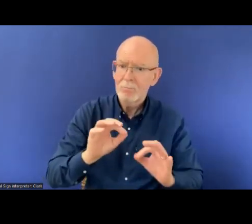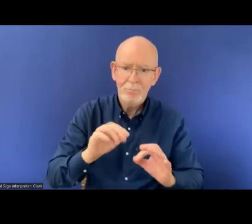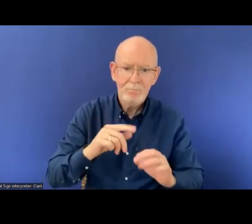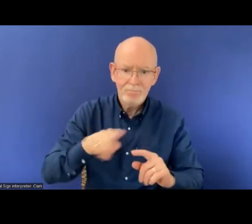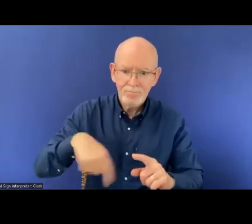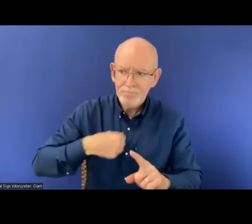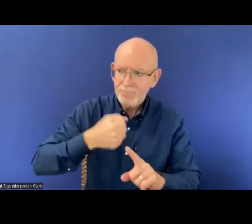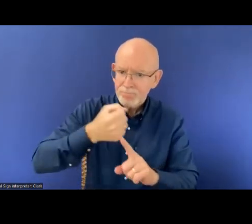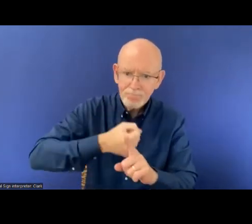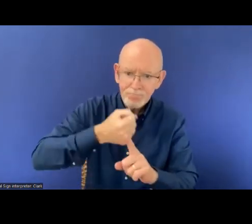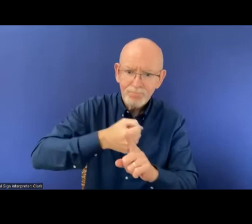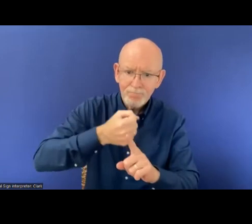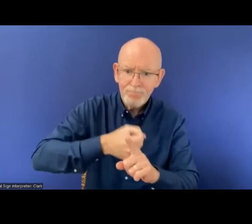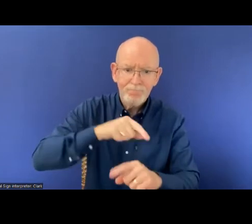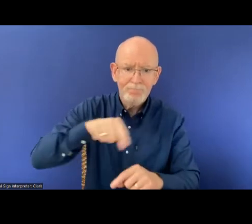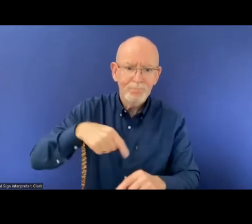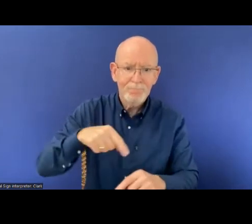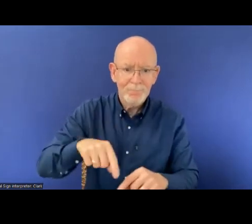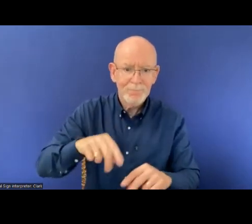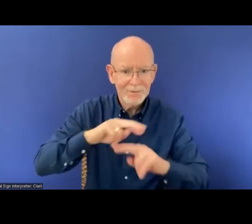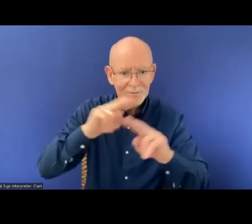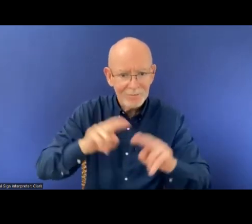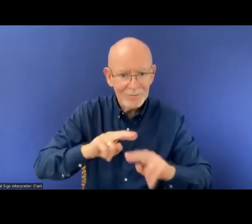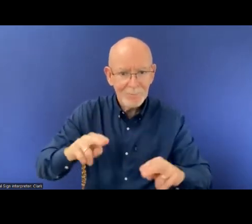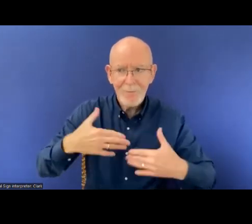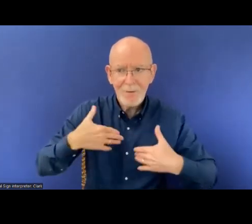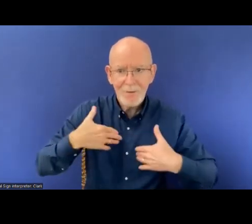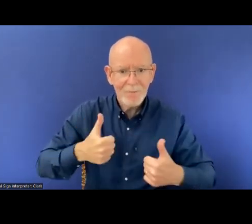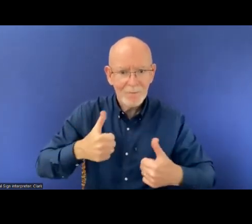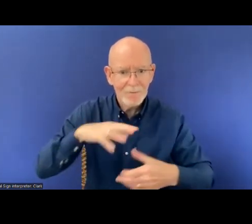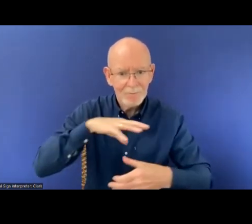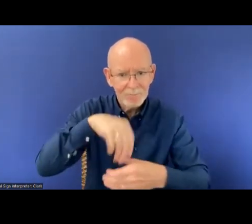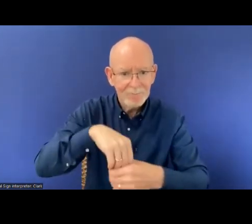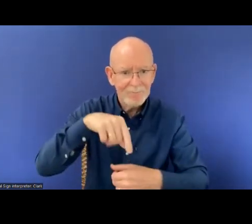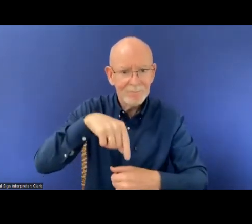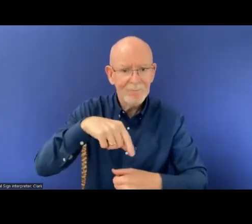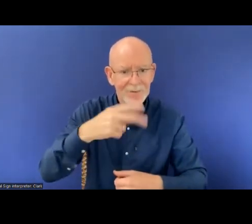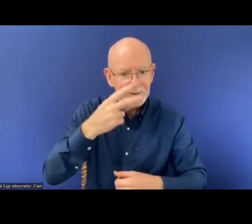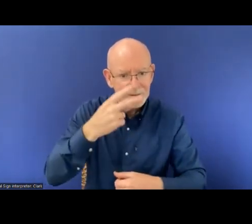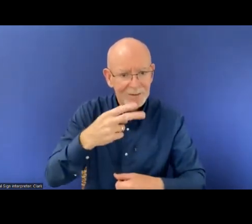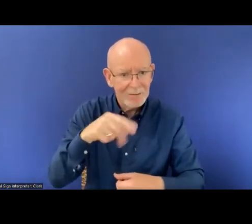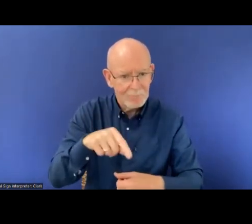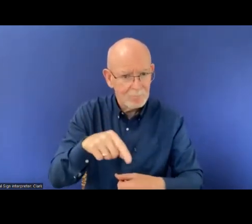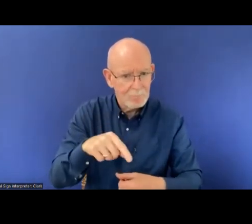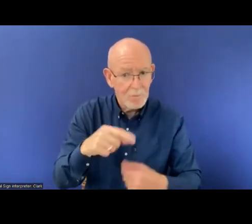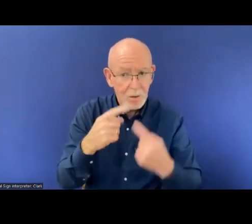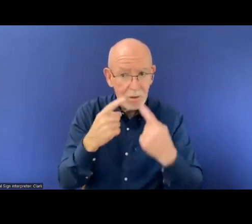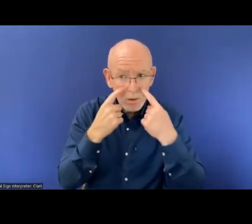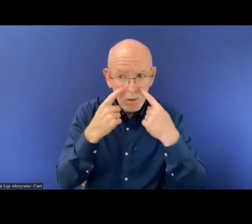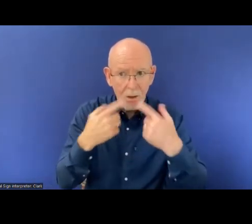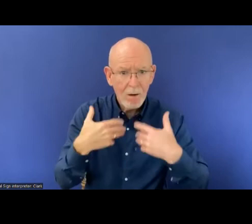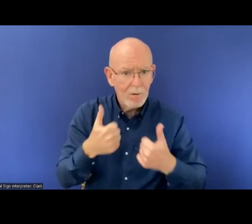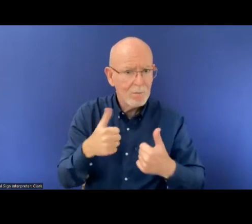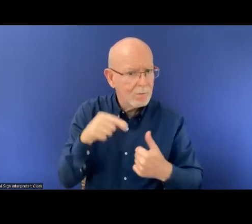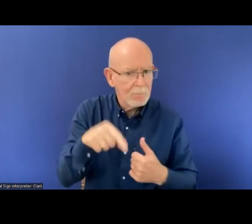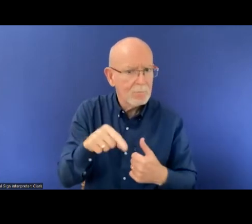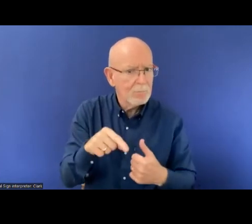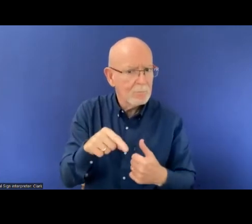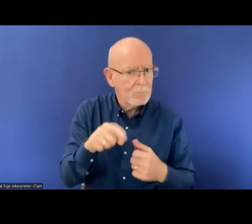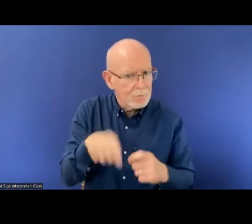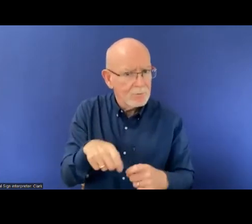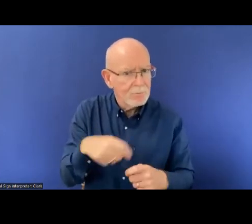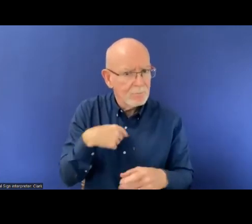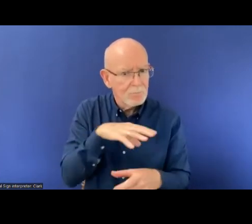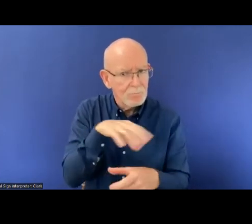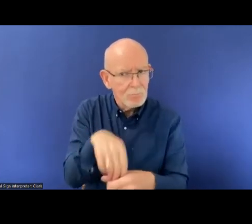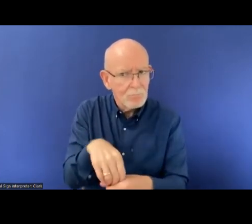of the major health challenges we are facing. Just last week, the connection